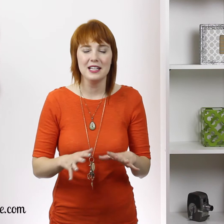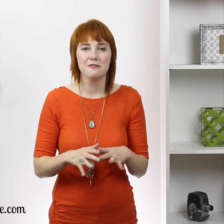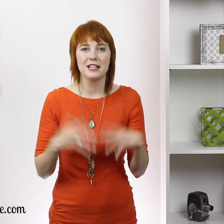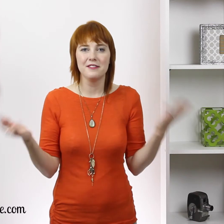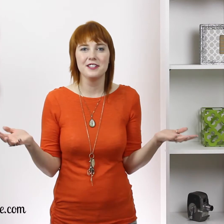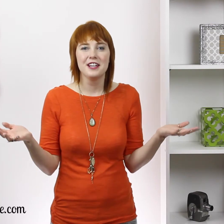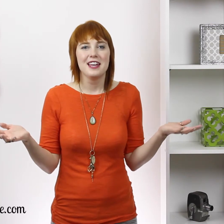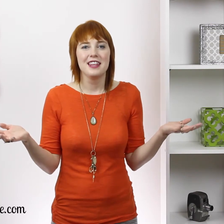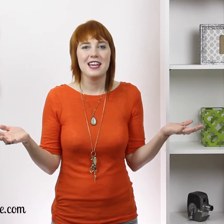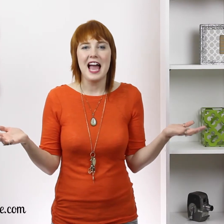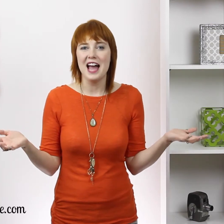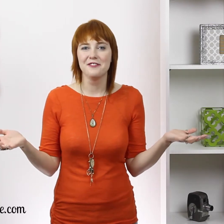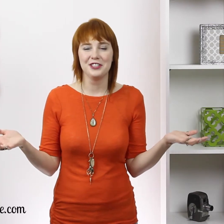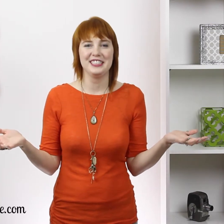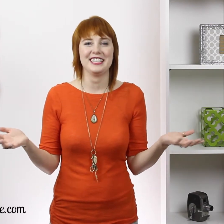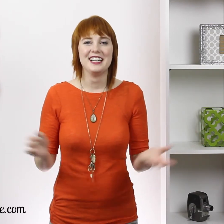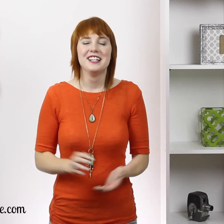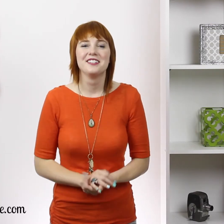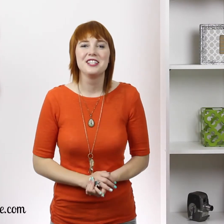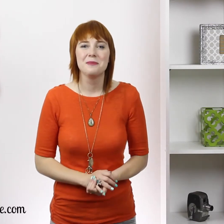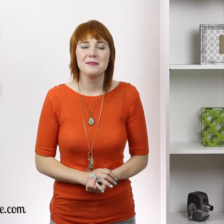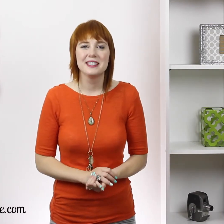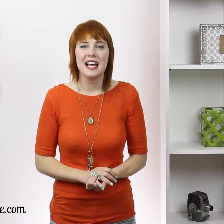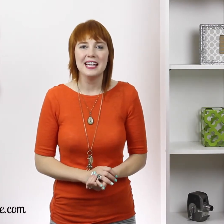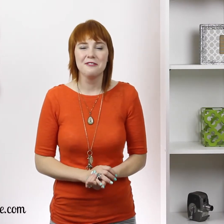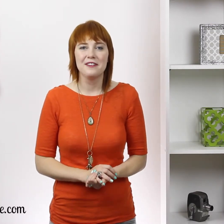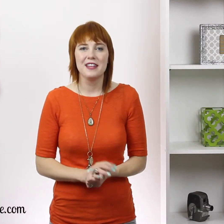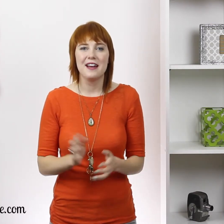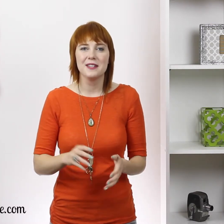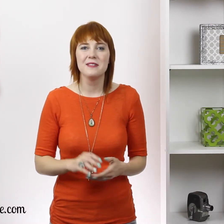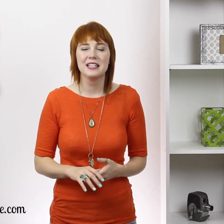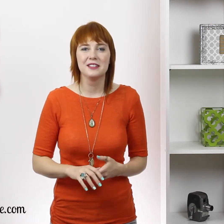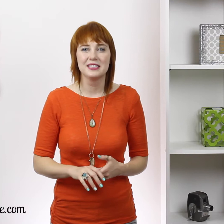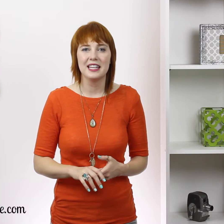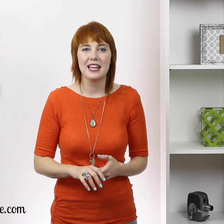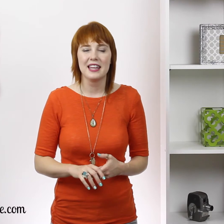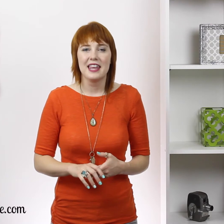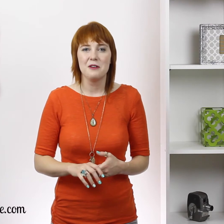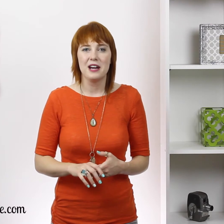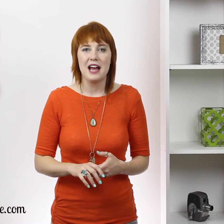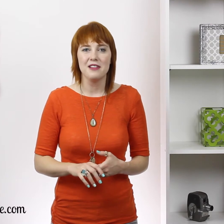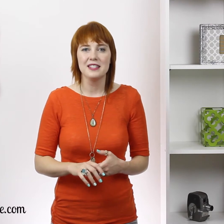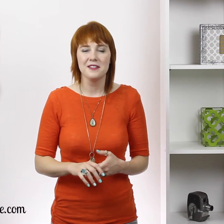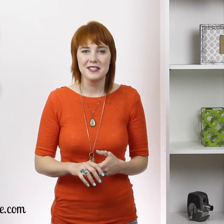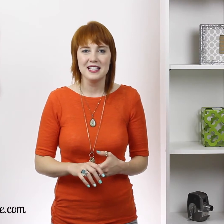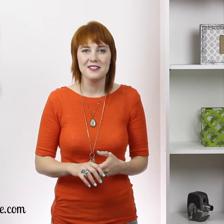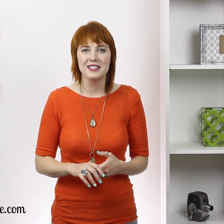of whatever they have currently so teach your baby this sign whenever they have something and it looks like that they want to have lots of those things you can